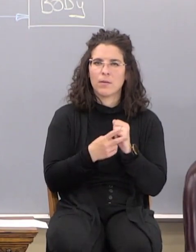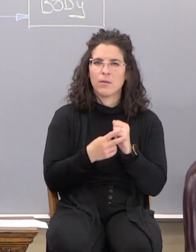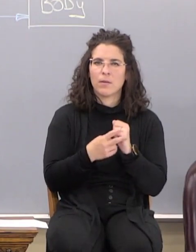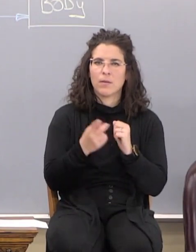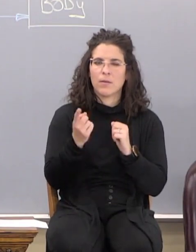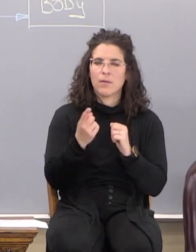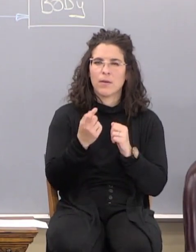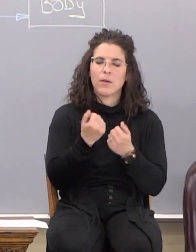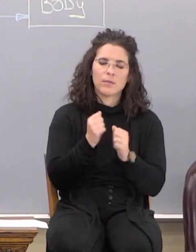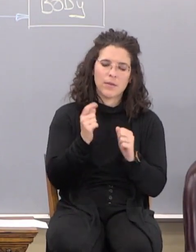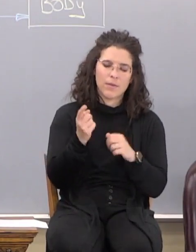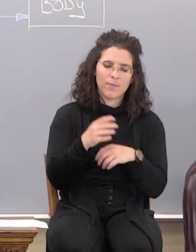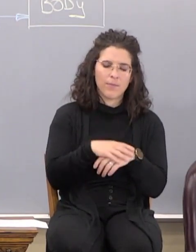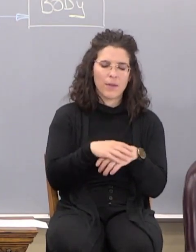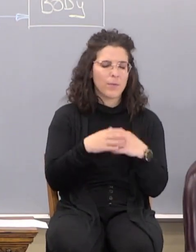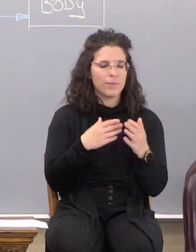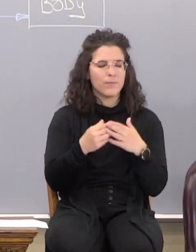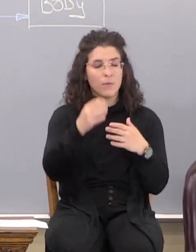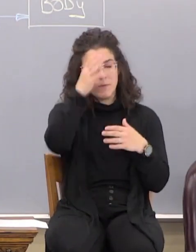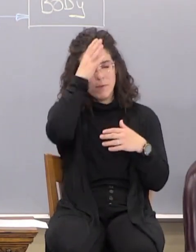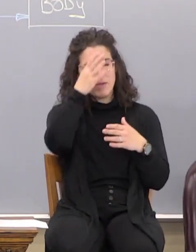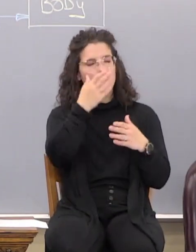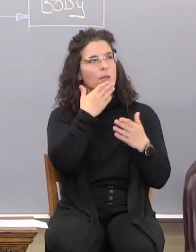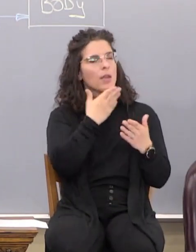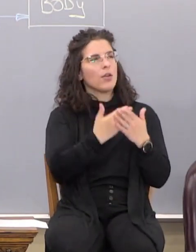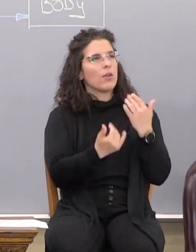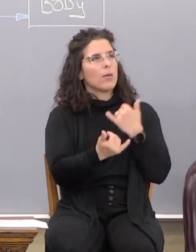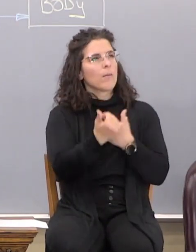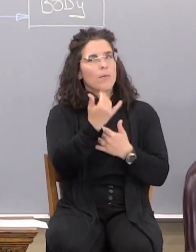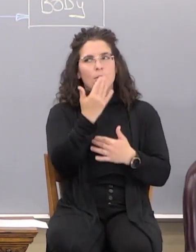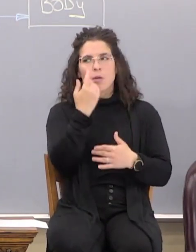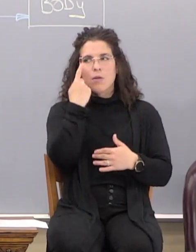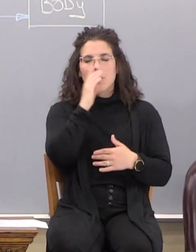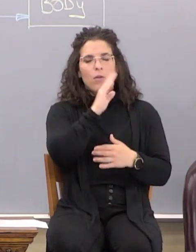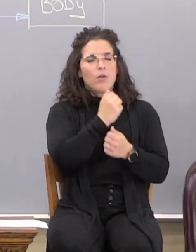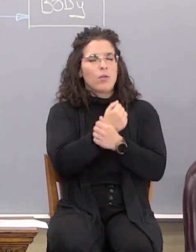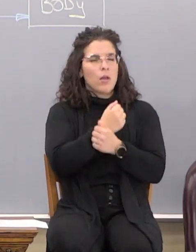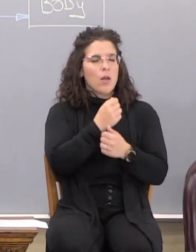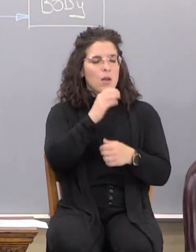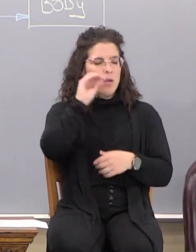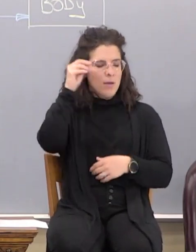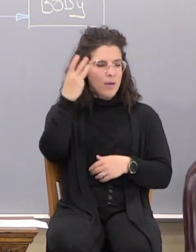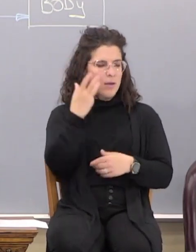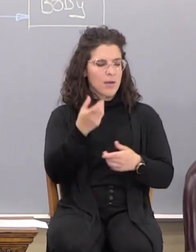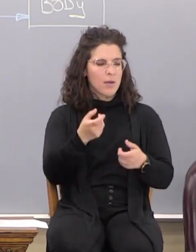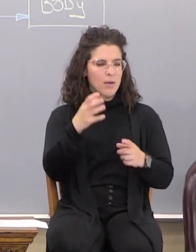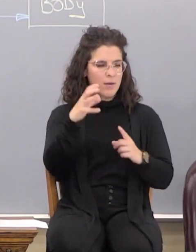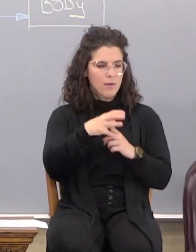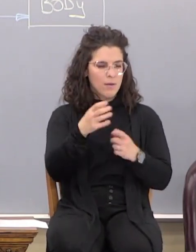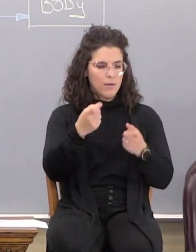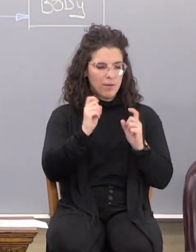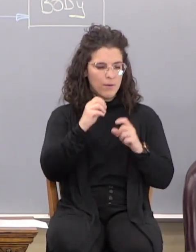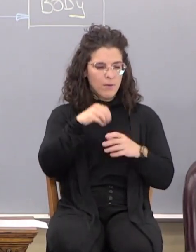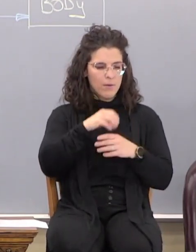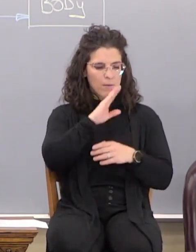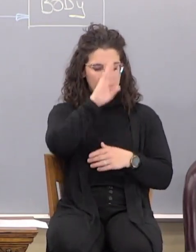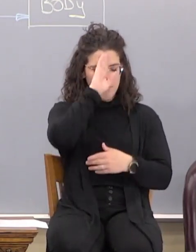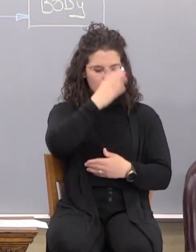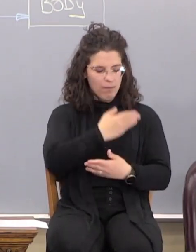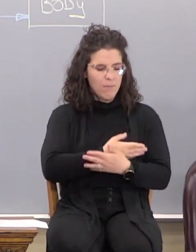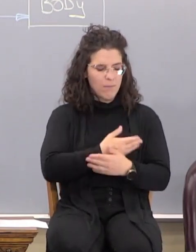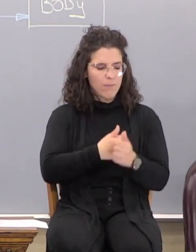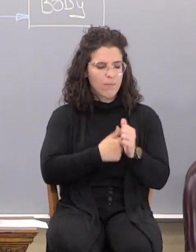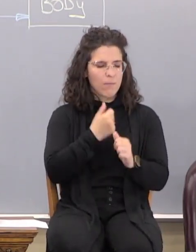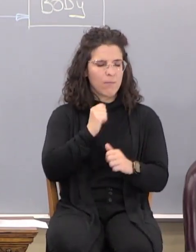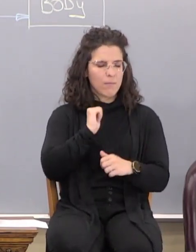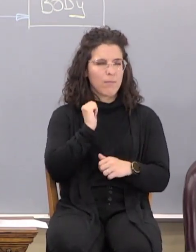okay? Father, we thank you this morning for your love and your grace. We thank you for the life, the victory that you give us in your Son. And most of all, we thank